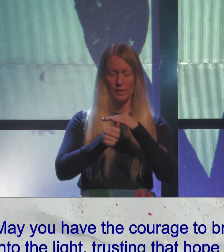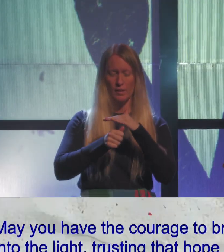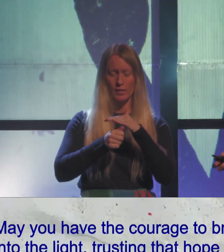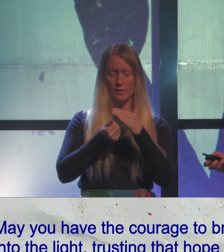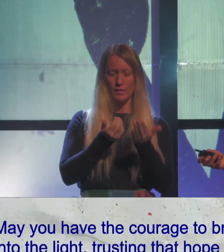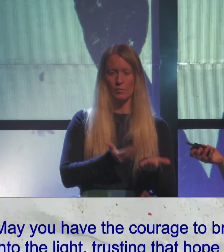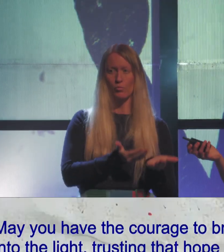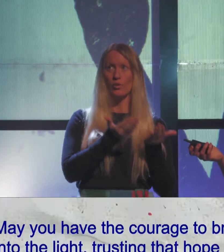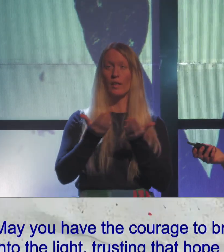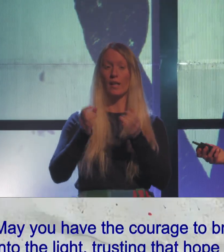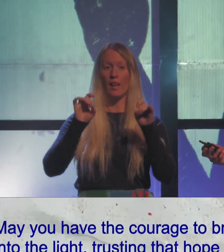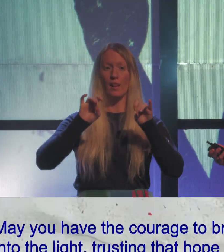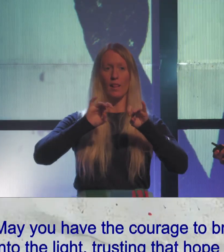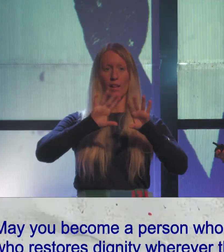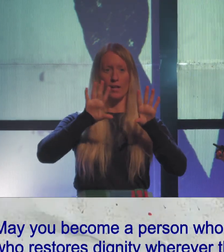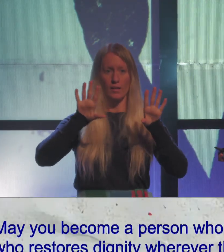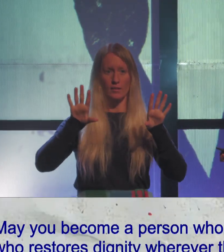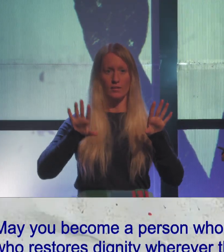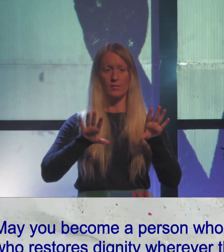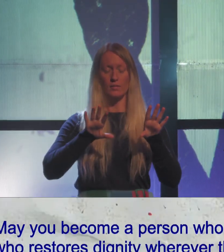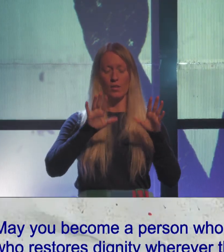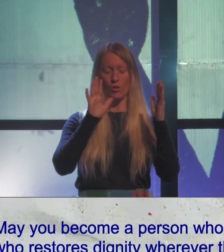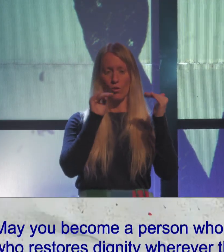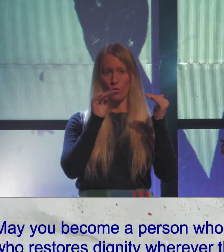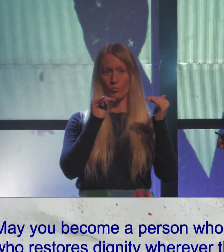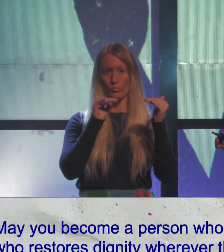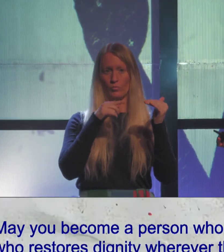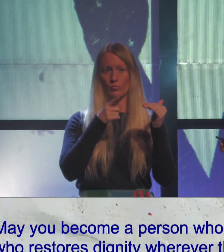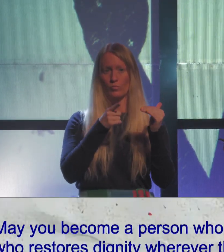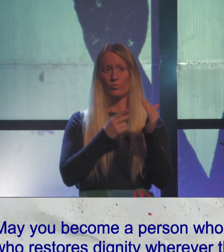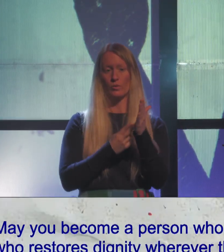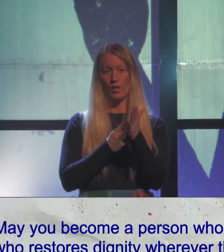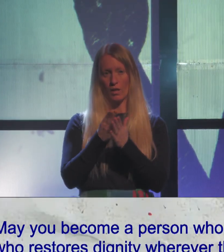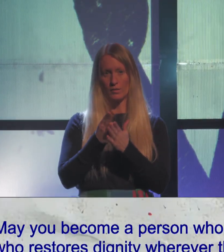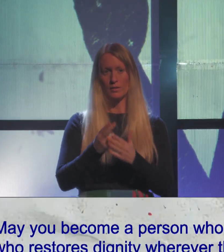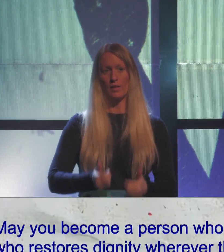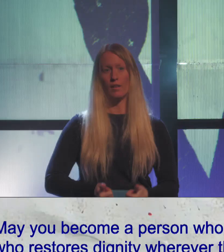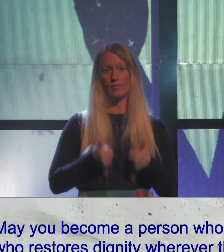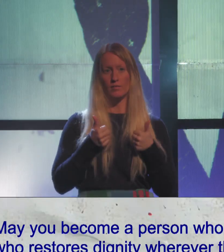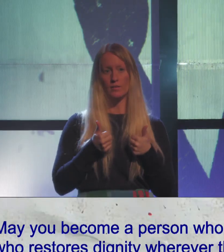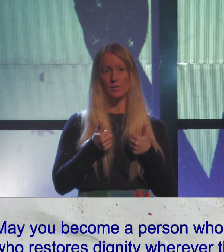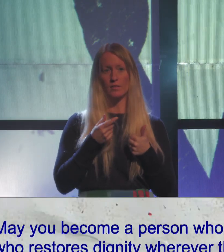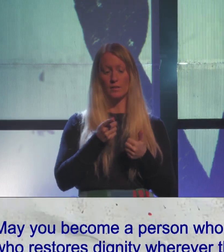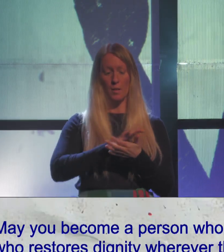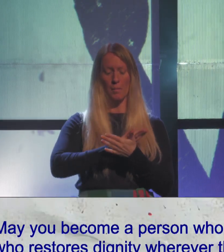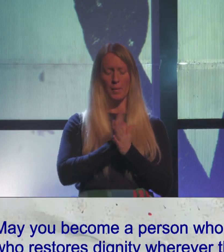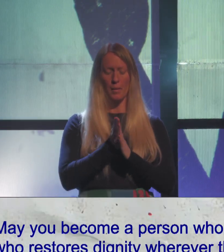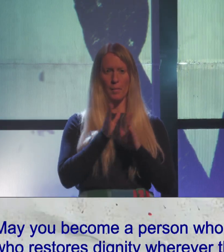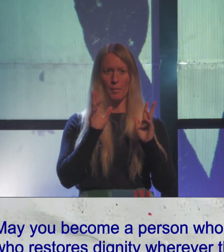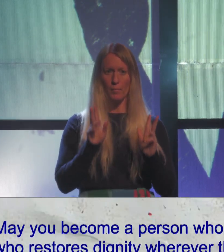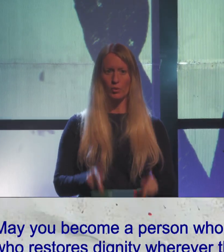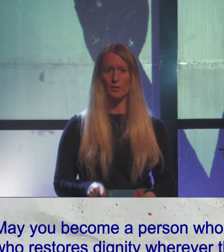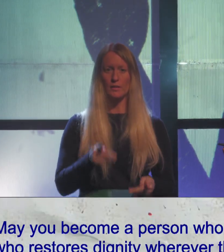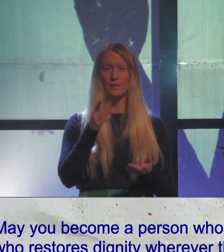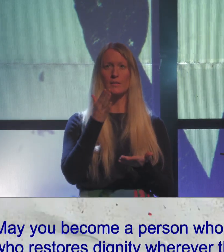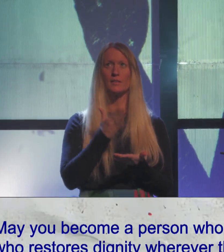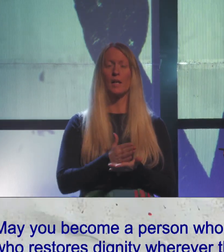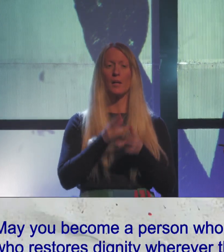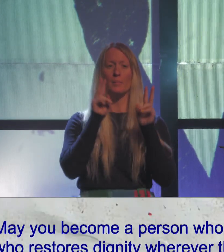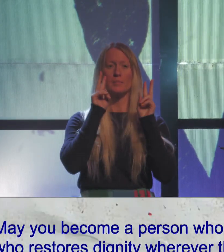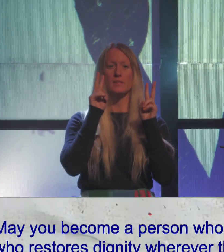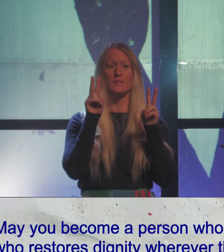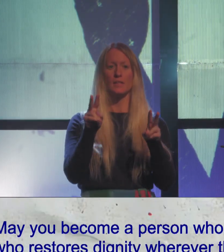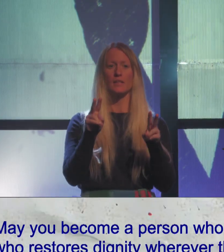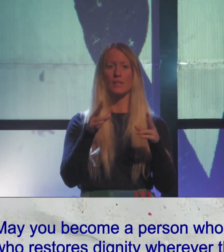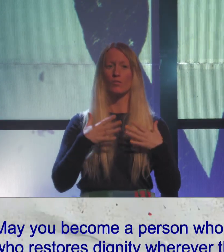hope begins where honesty lives. May you become a person who stops, who sees, and who